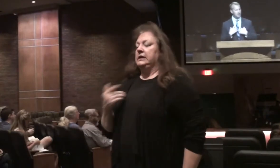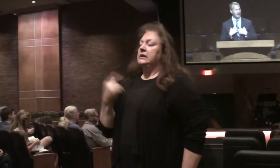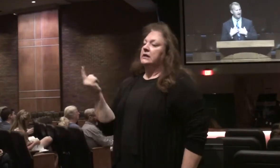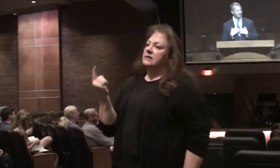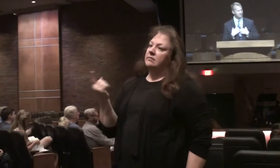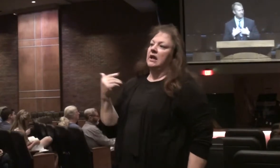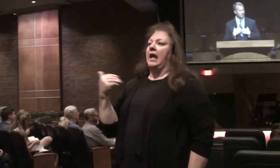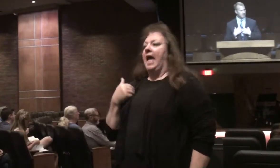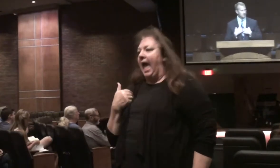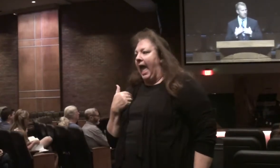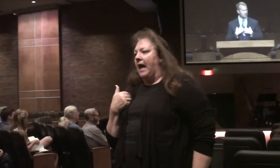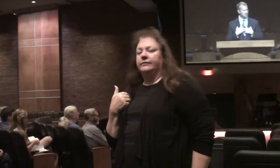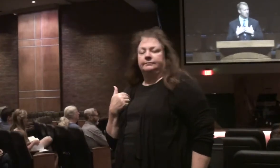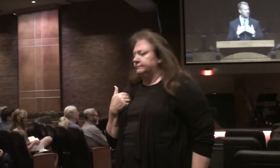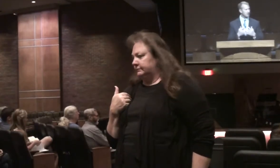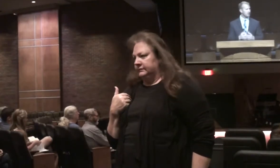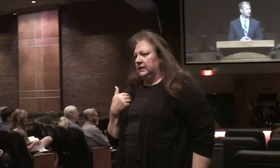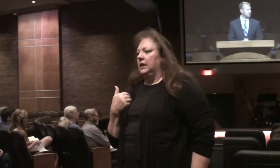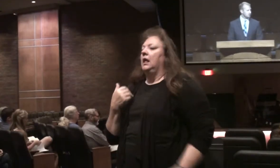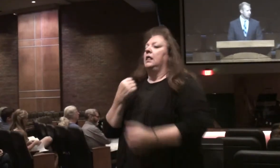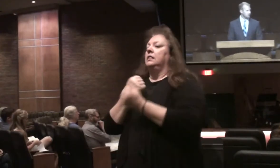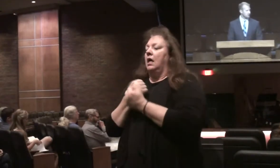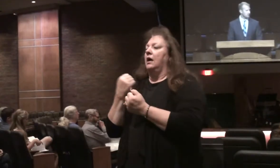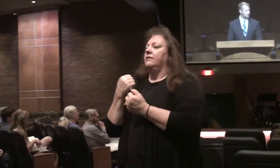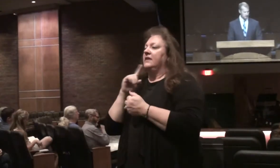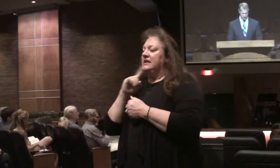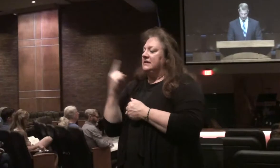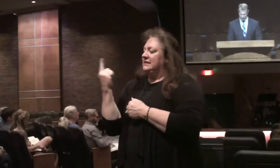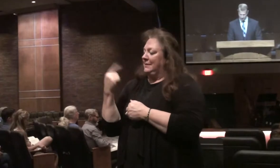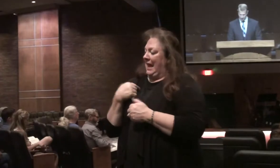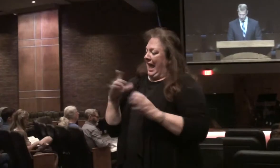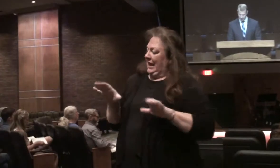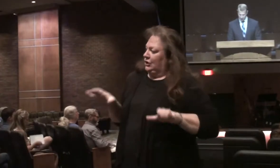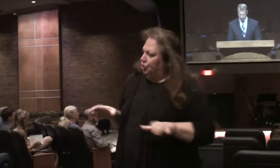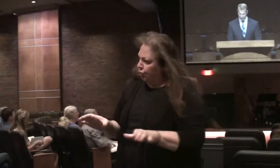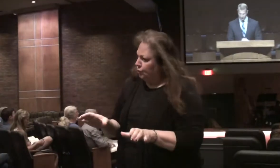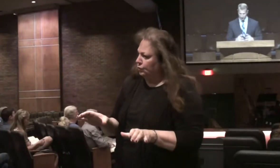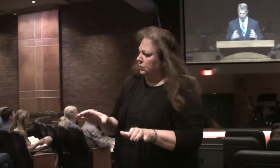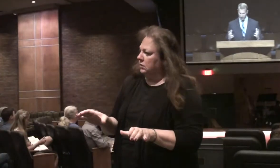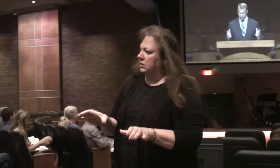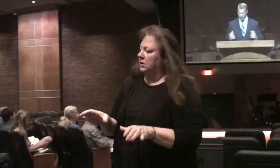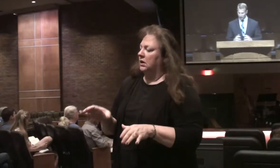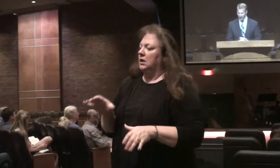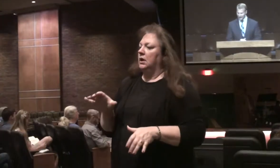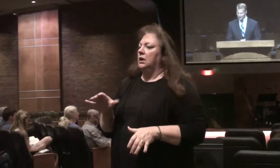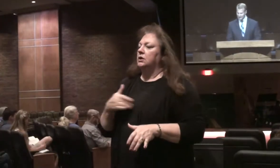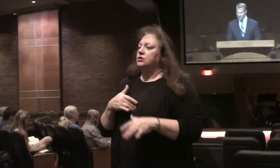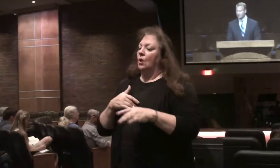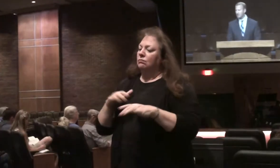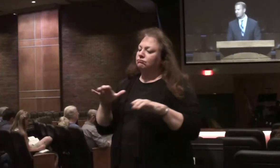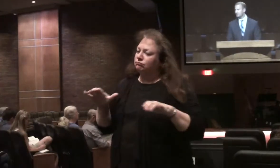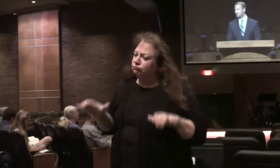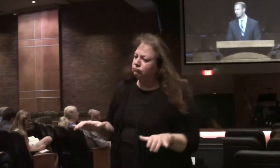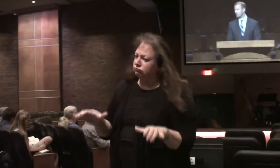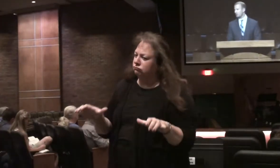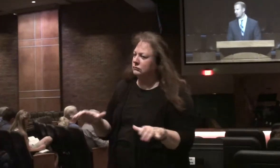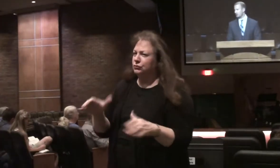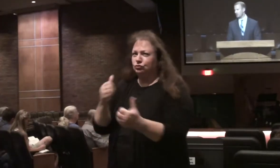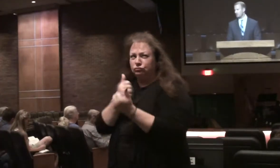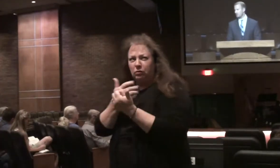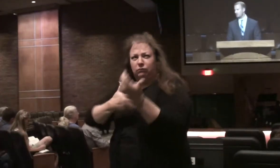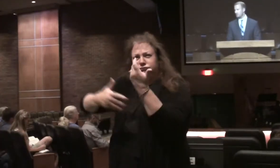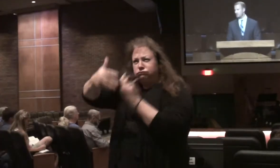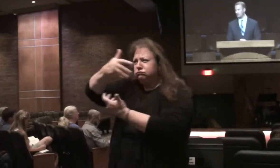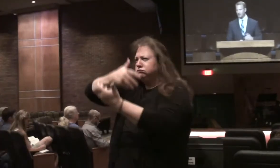something that we have, but something that we do. The Thessalonians were told that they were practicing love toward all the